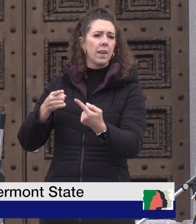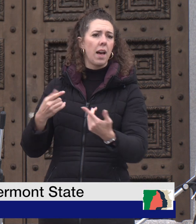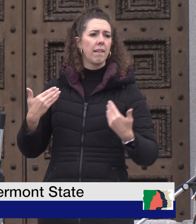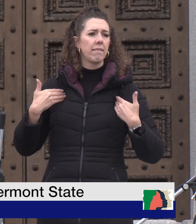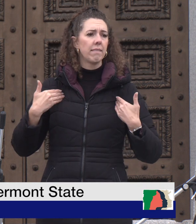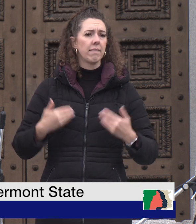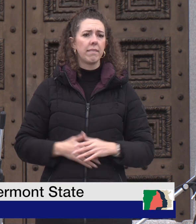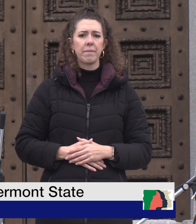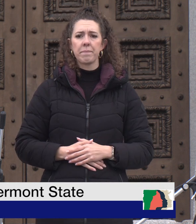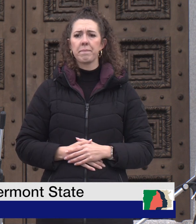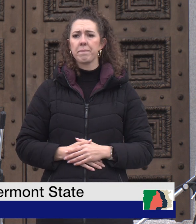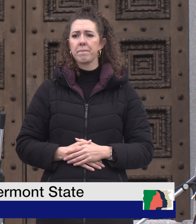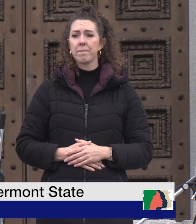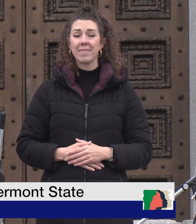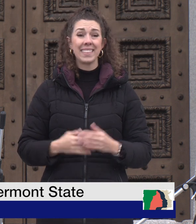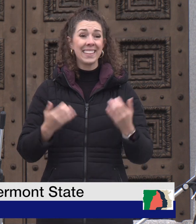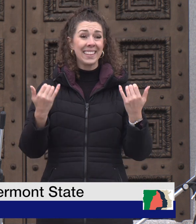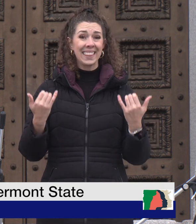In this turbulent time,